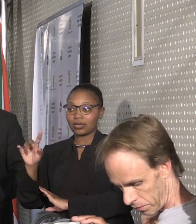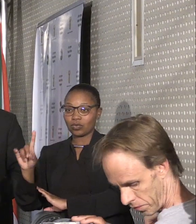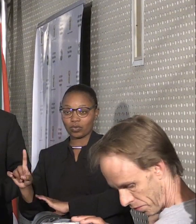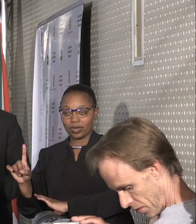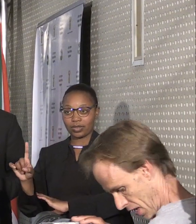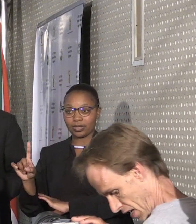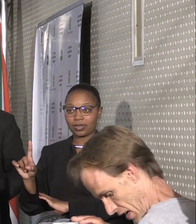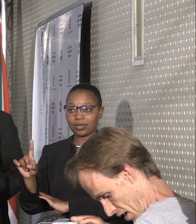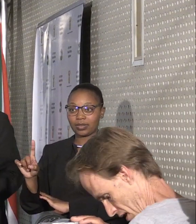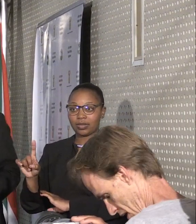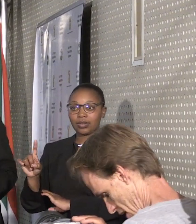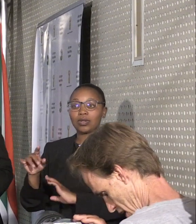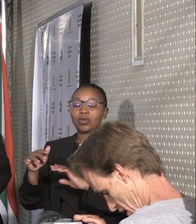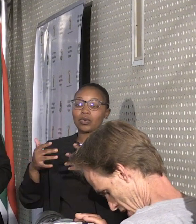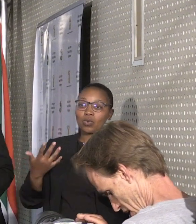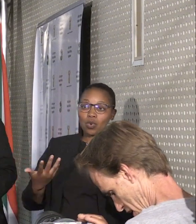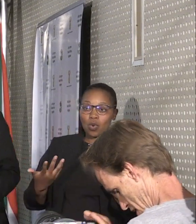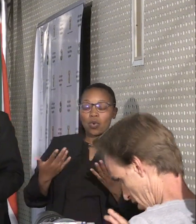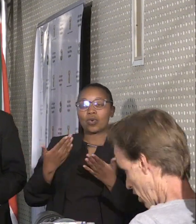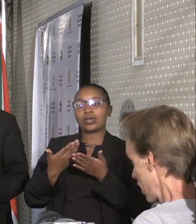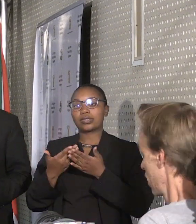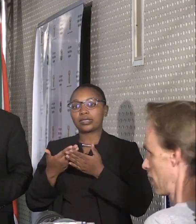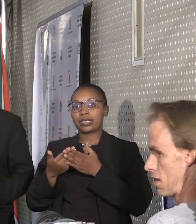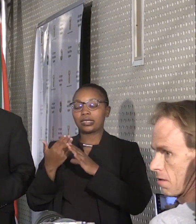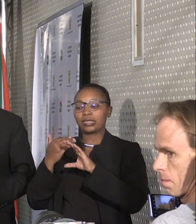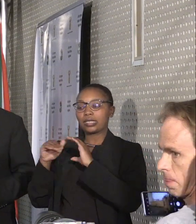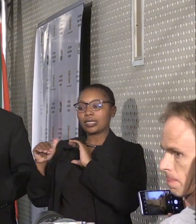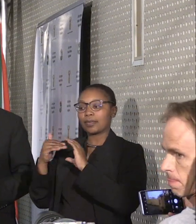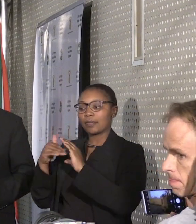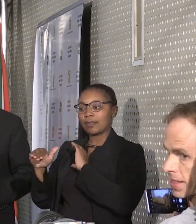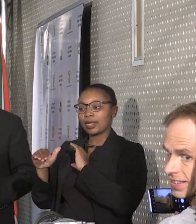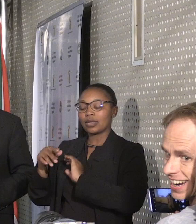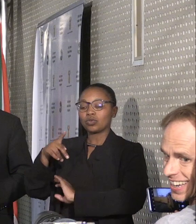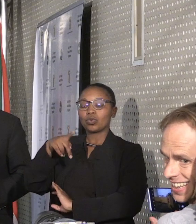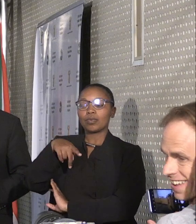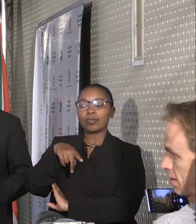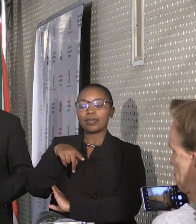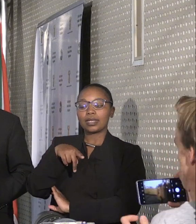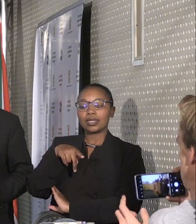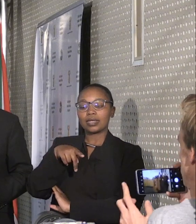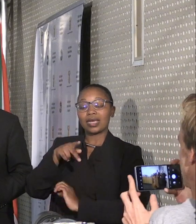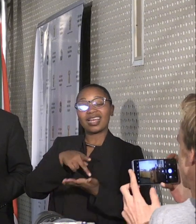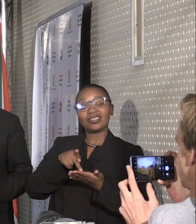073-806-1631, or email to